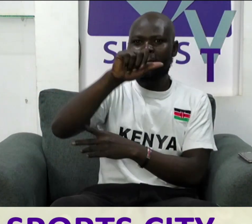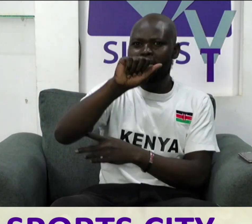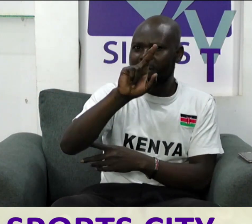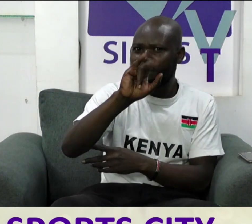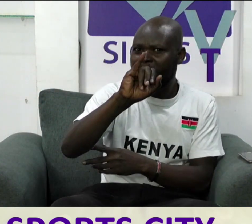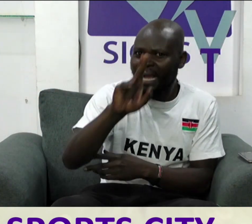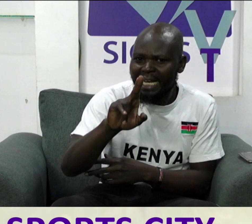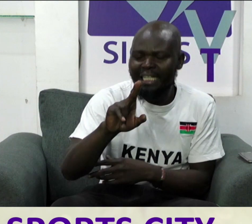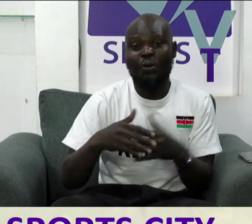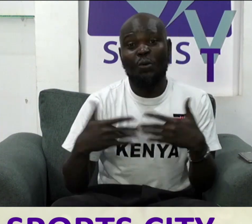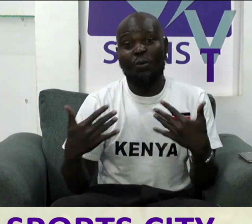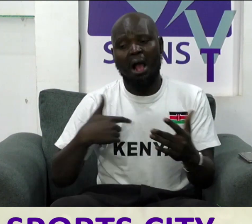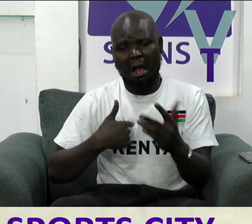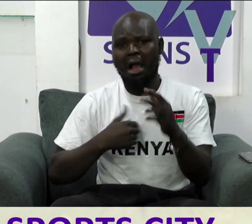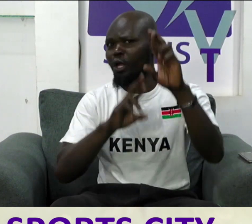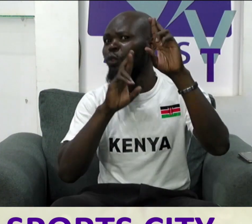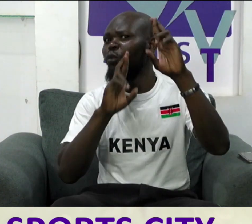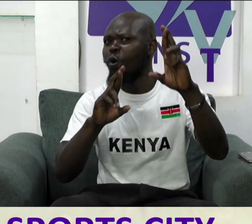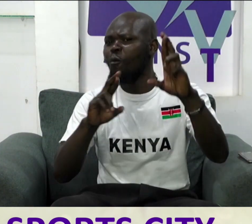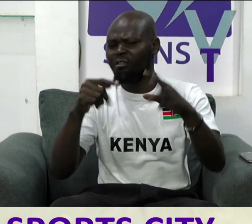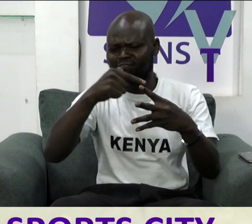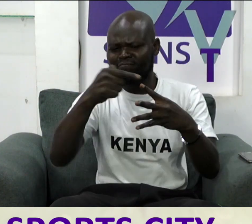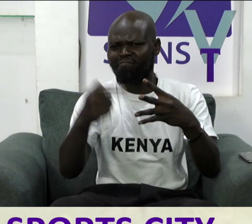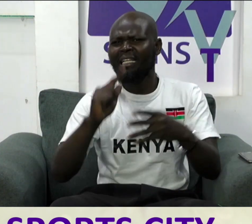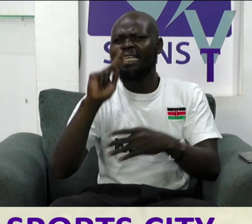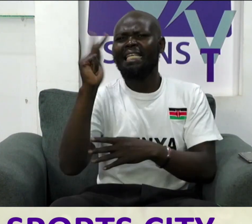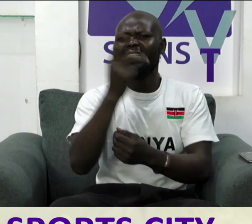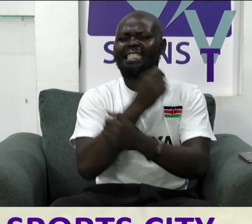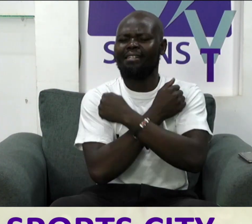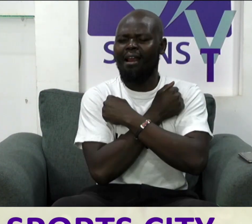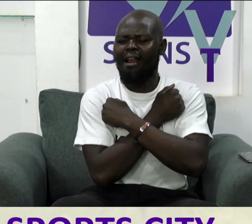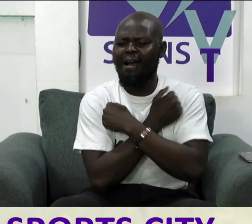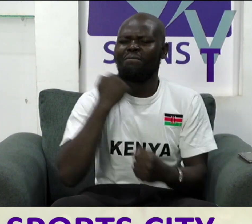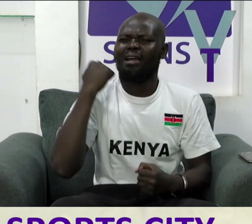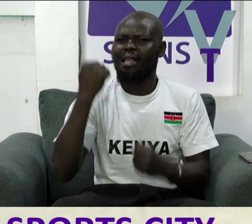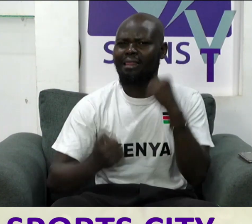Olympics, maybe she will also get to participate.